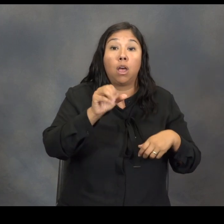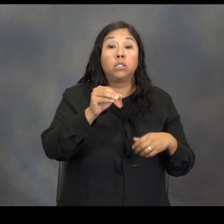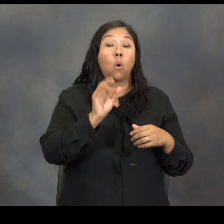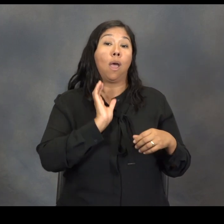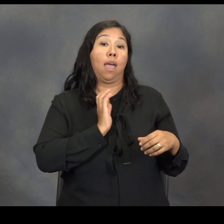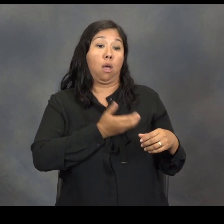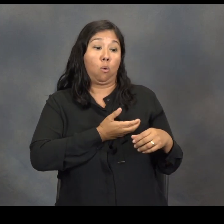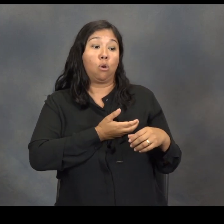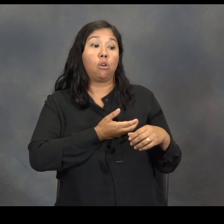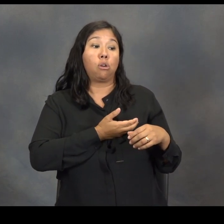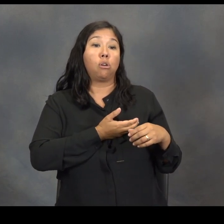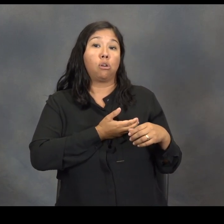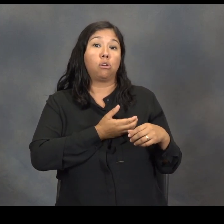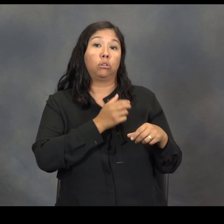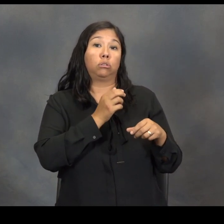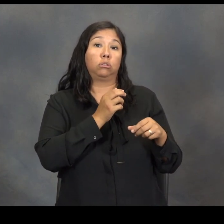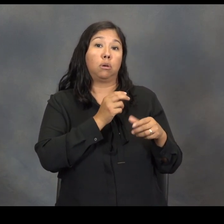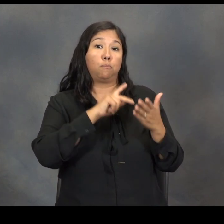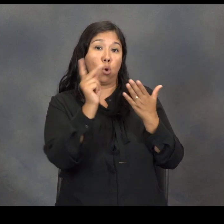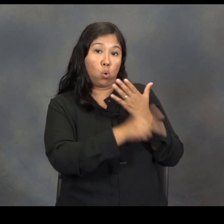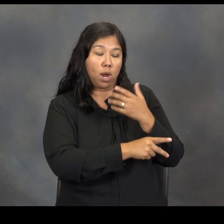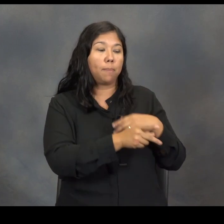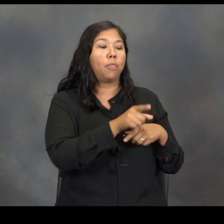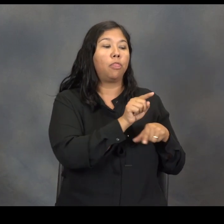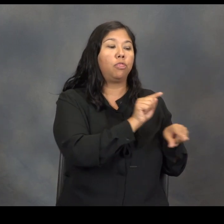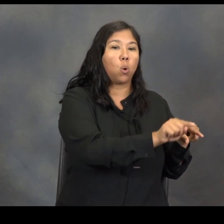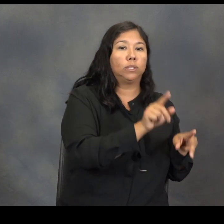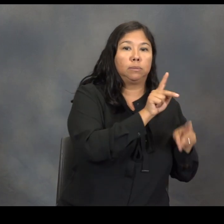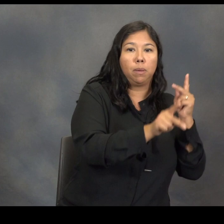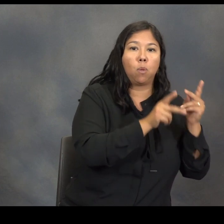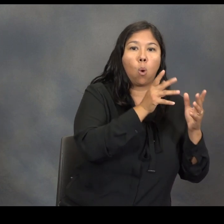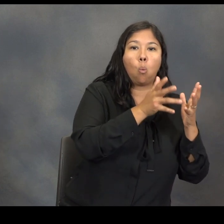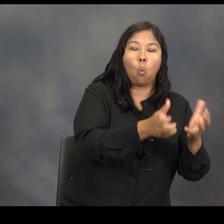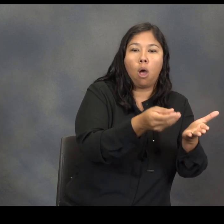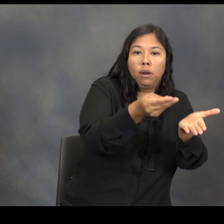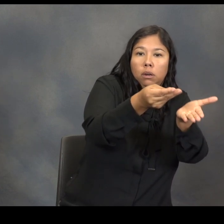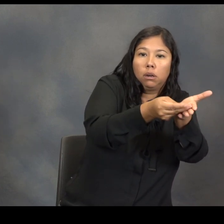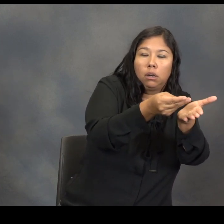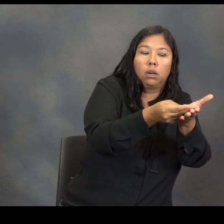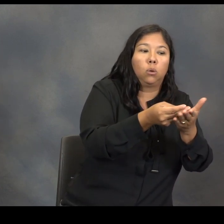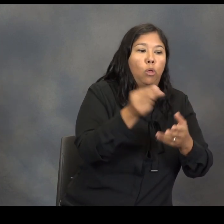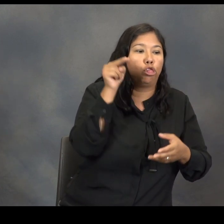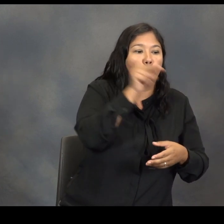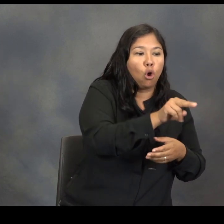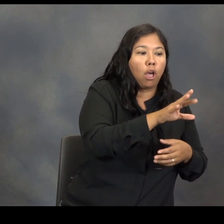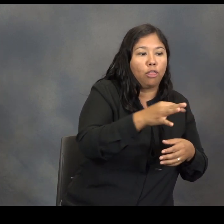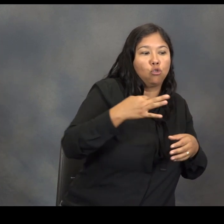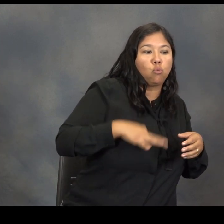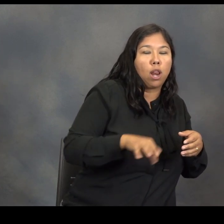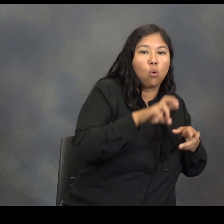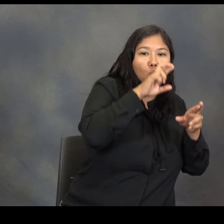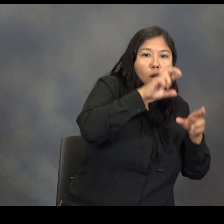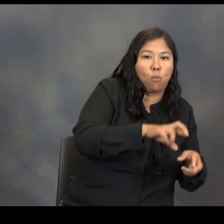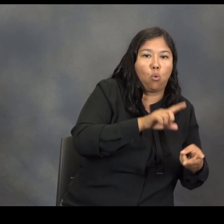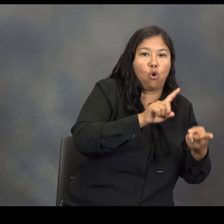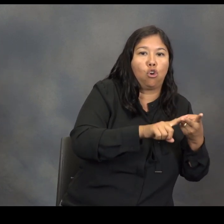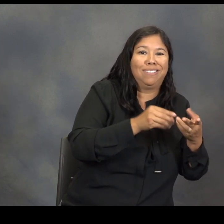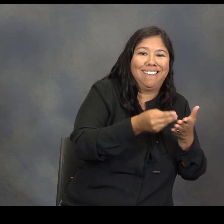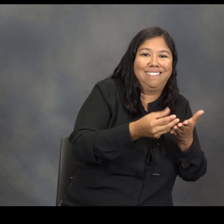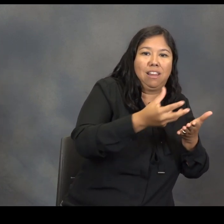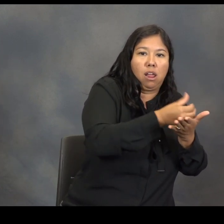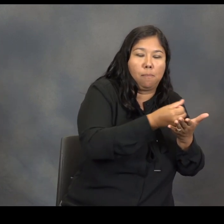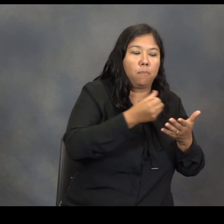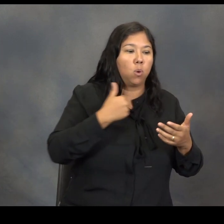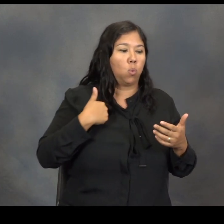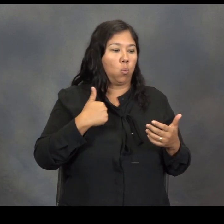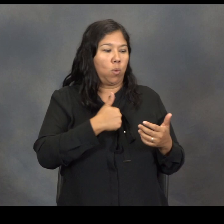is with folks looking to get financed, you know, we'll take a look at their credit report, we'll take a look at their income, because the point is we want to make sure